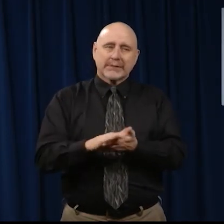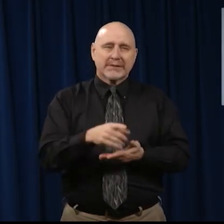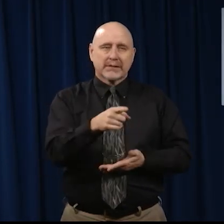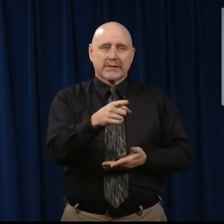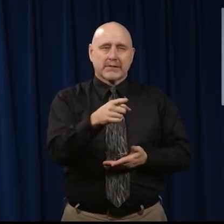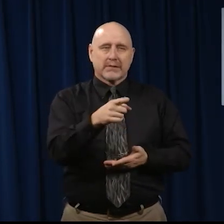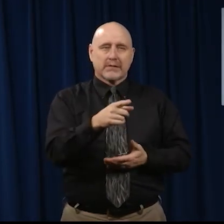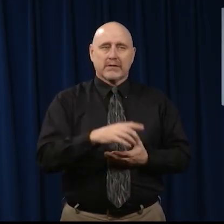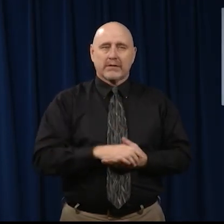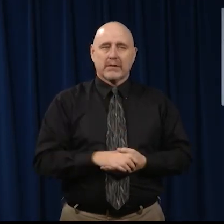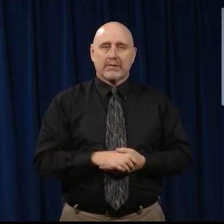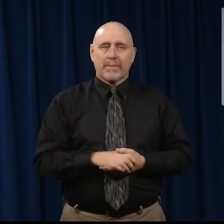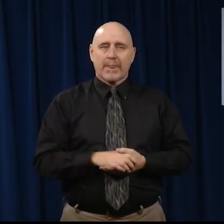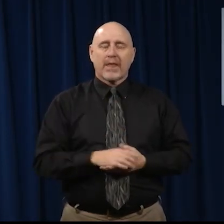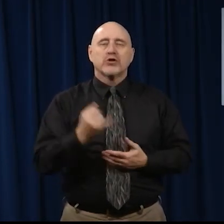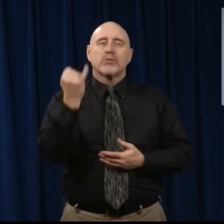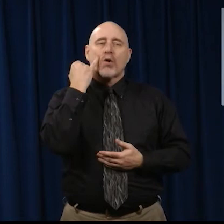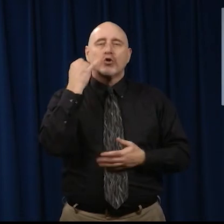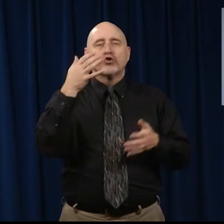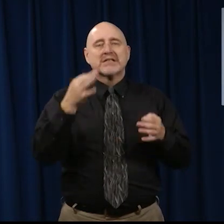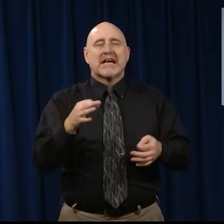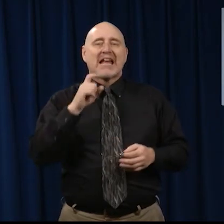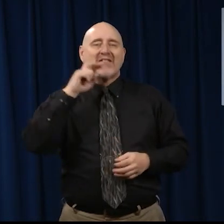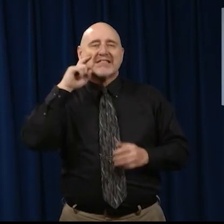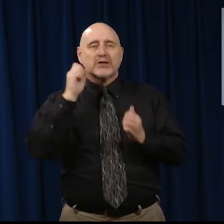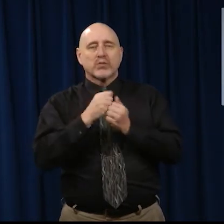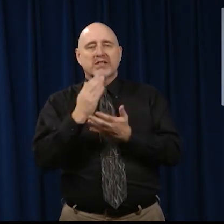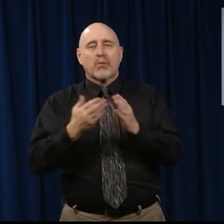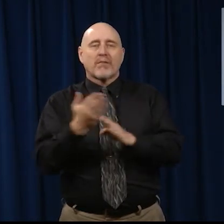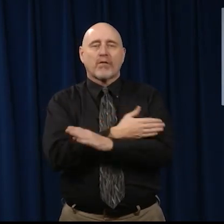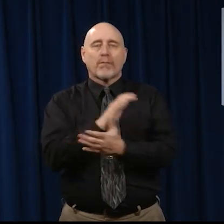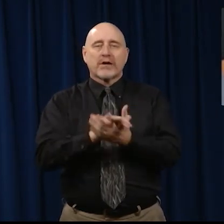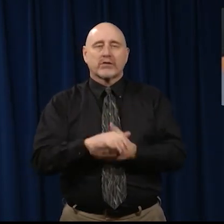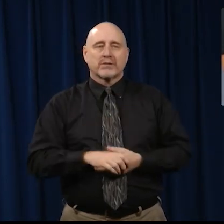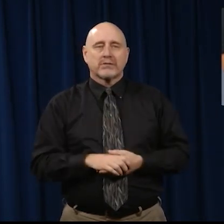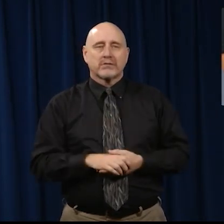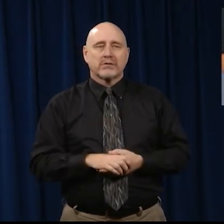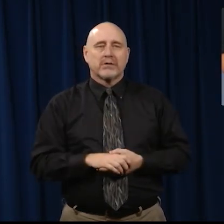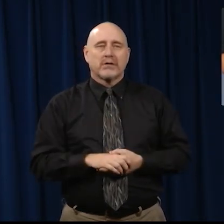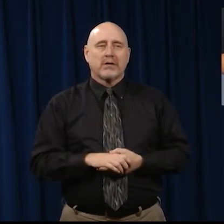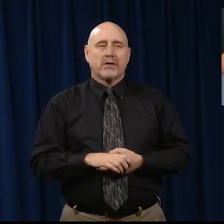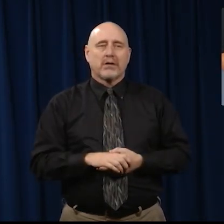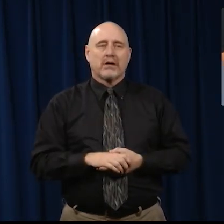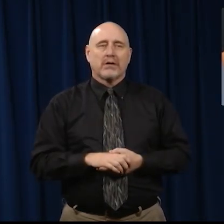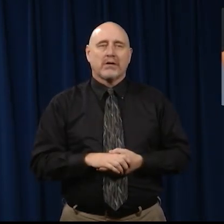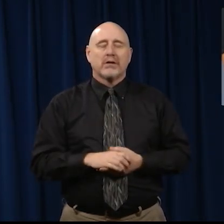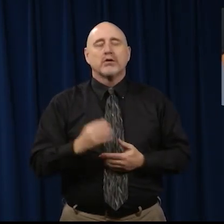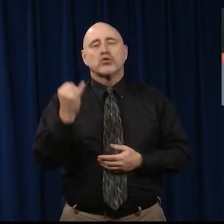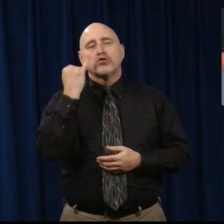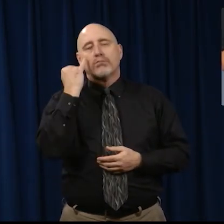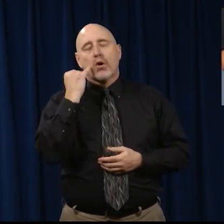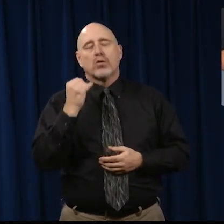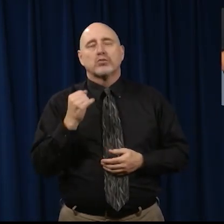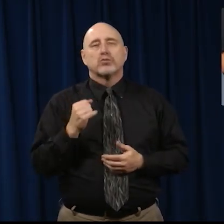crisp. Suppose you decide to have sex with someone before you get married. Suppose